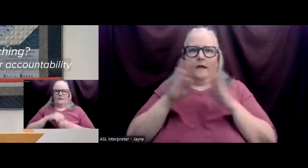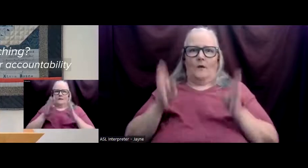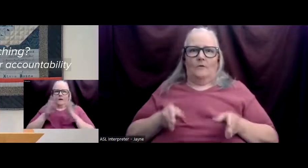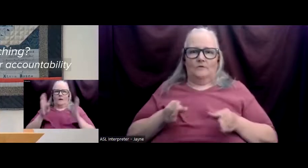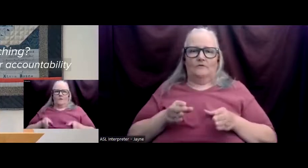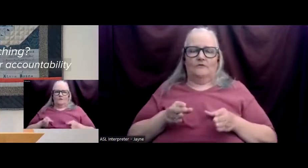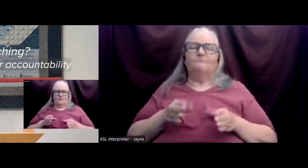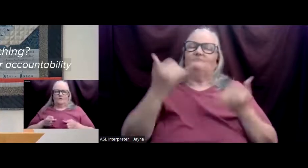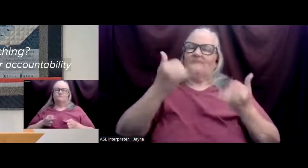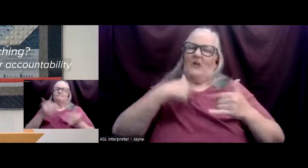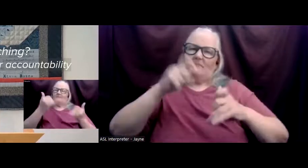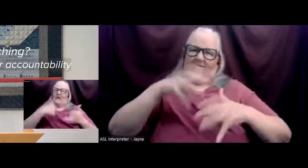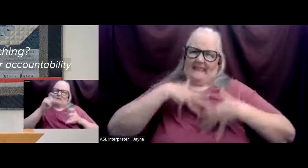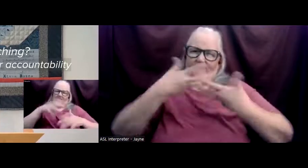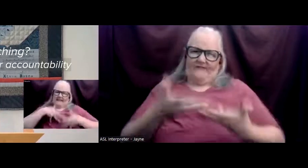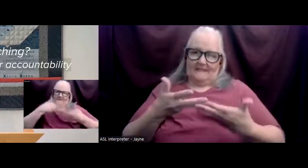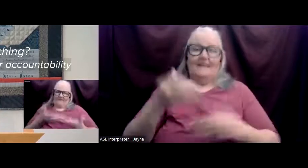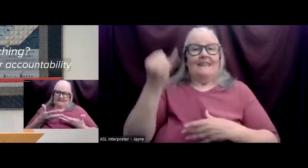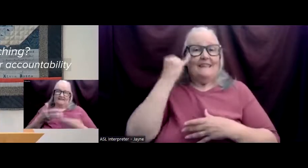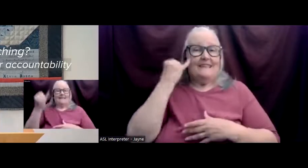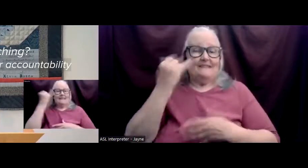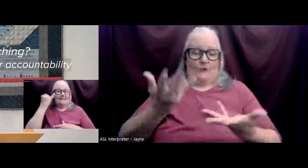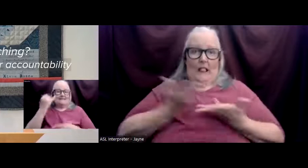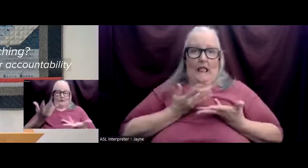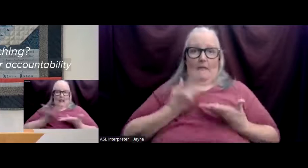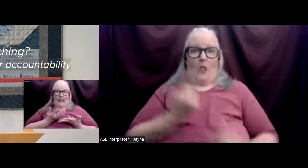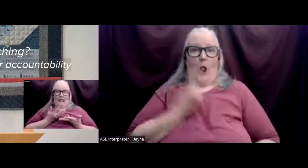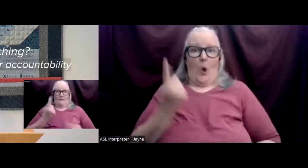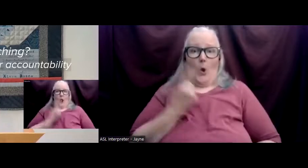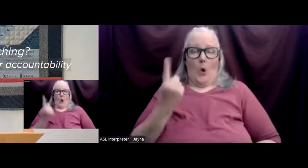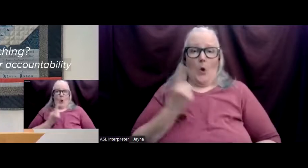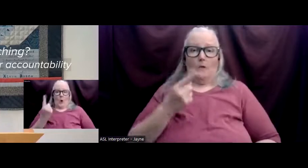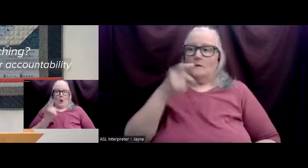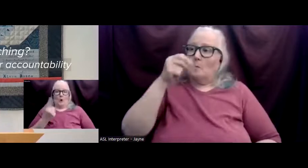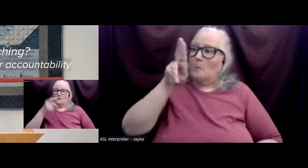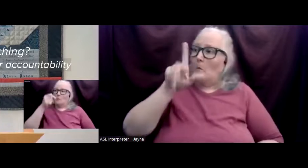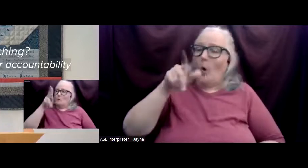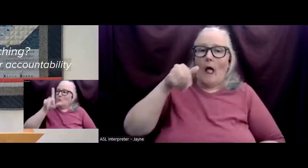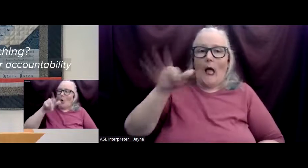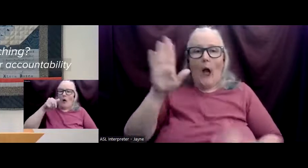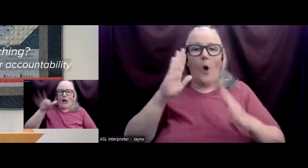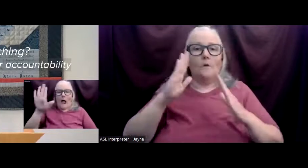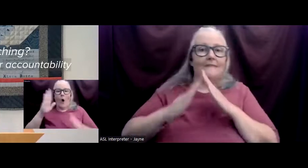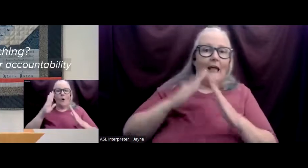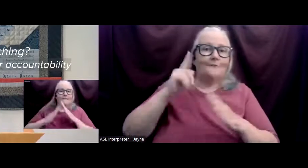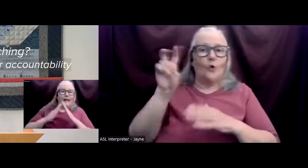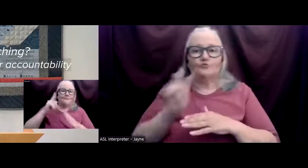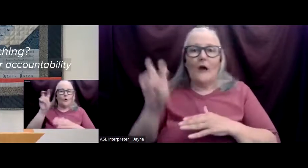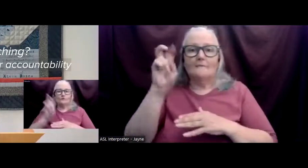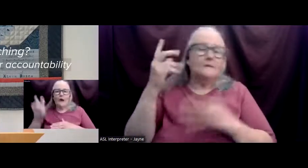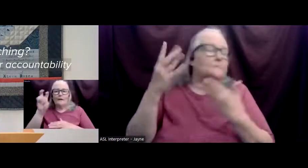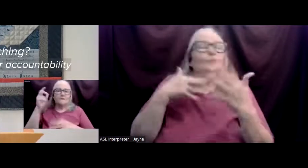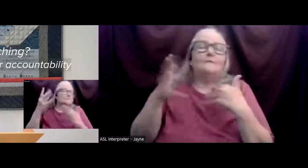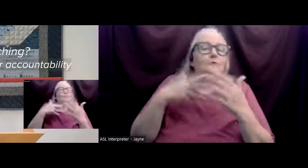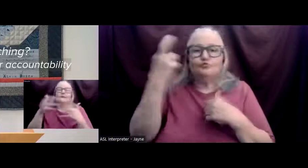my confession. When I am left to my own devices, Paul's out of town, I'm traveling, whatever, I act a